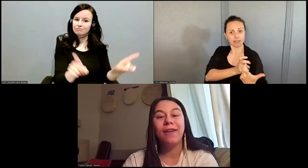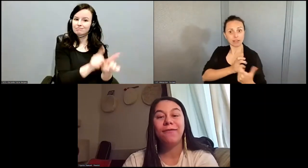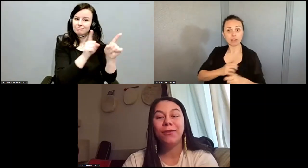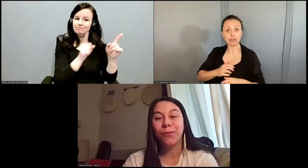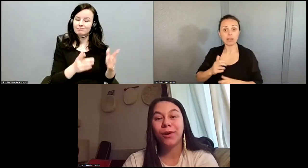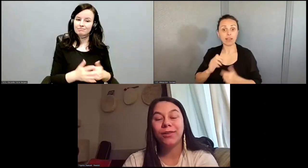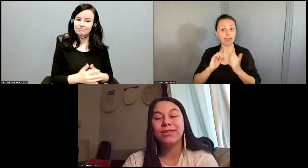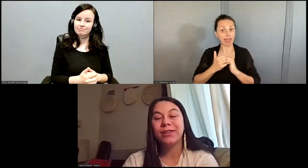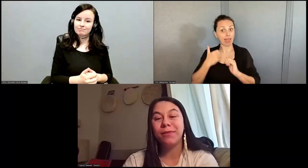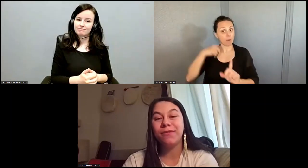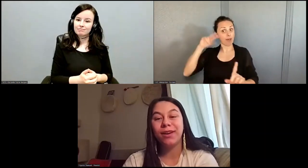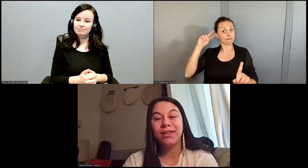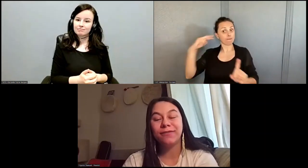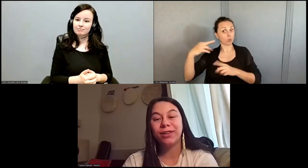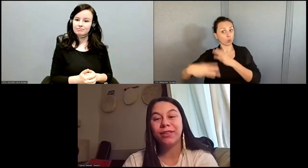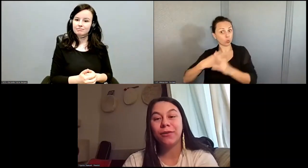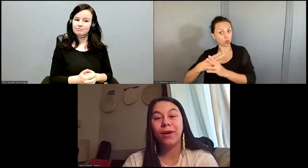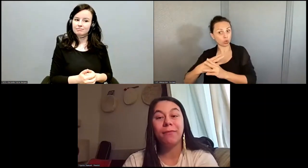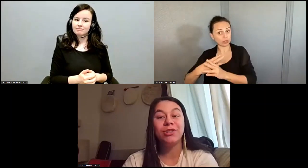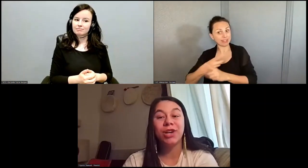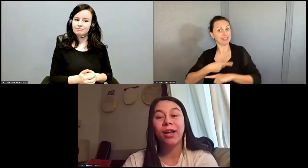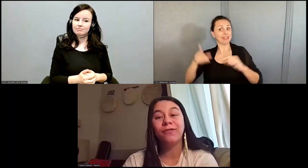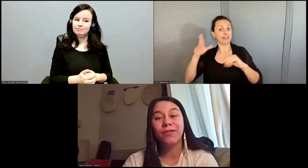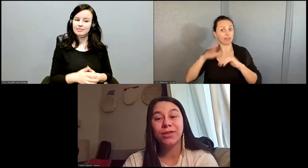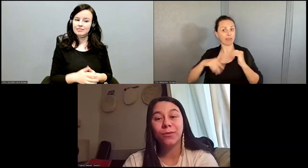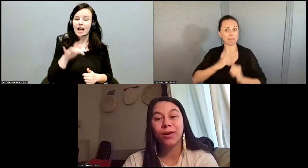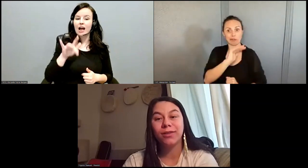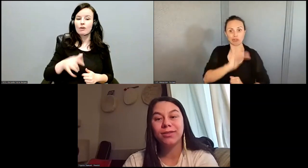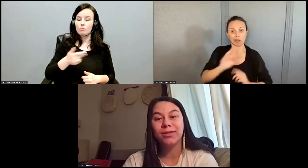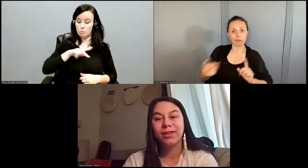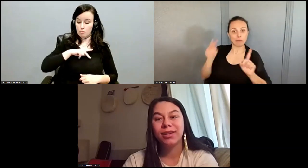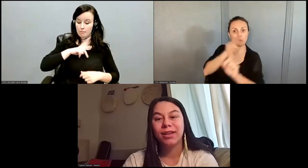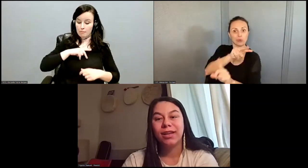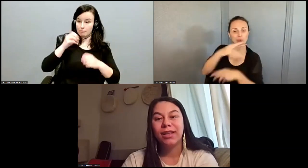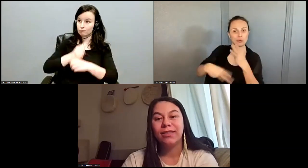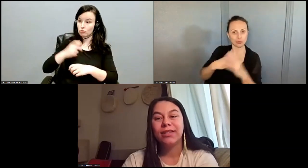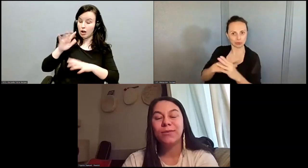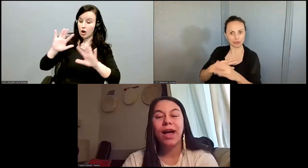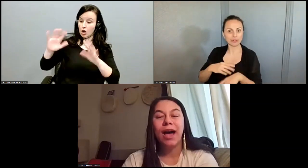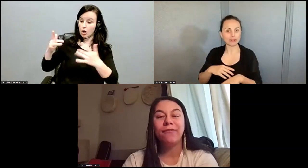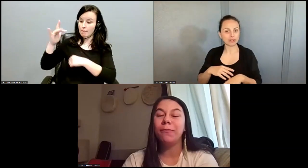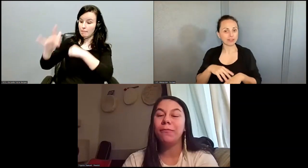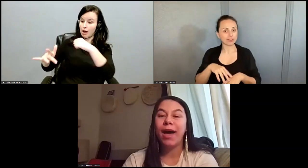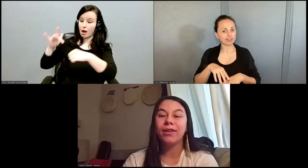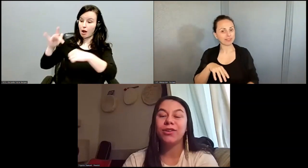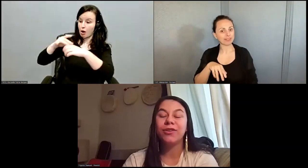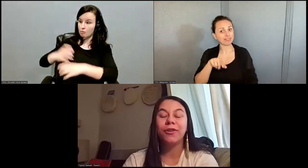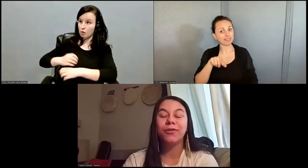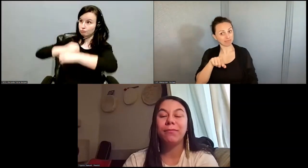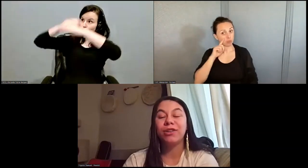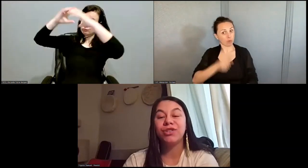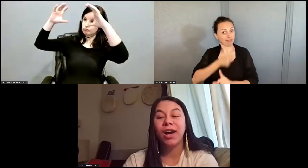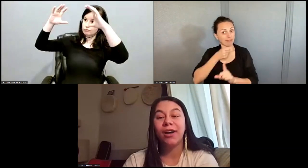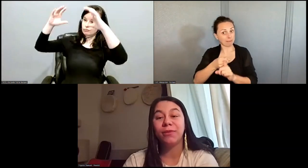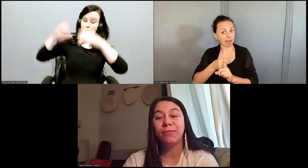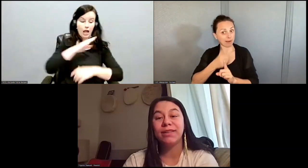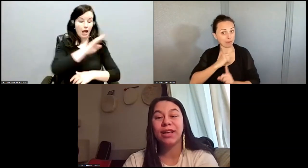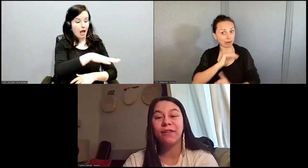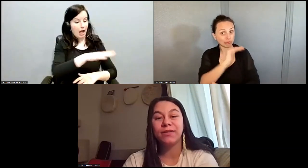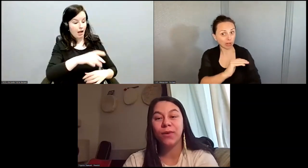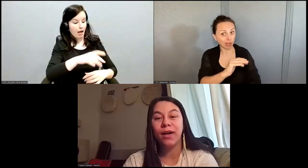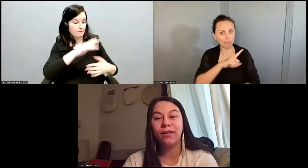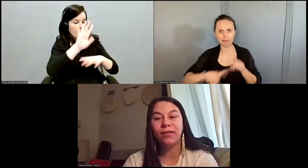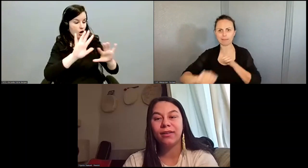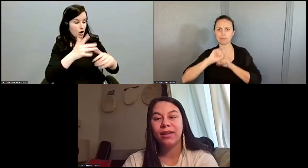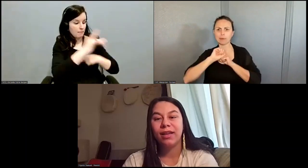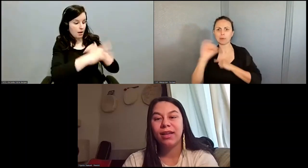way that I view the world is going to be very different than the way my child views the world. This will have an impact on not only my child, but